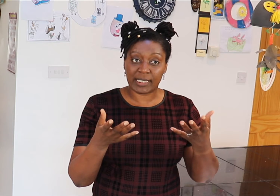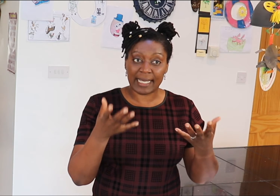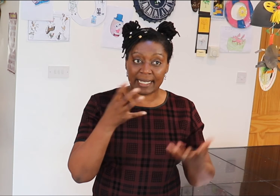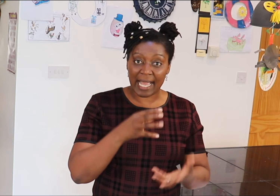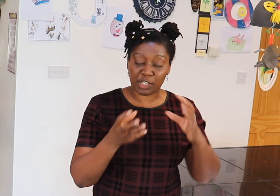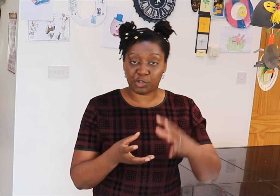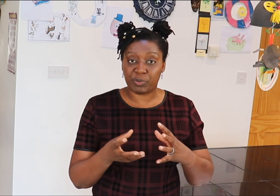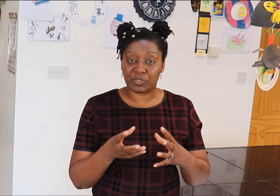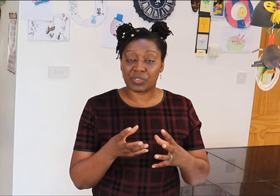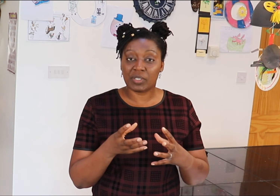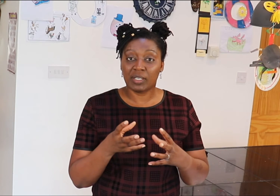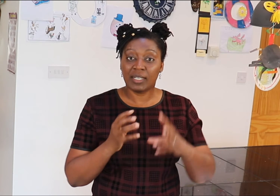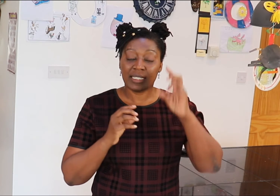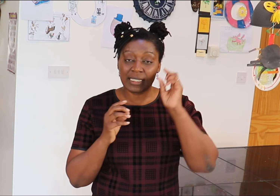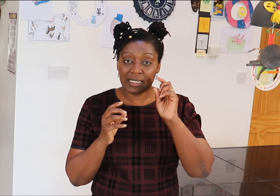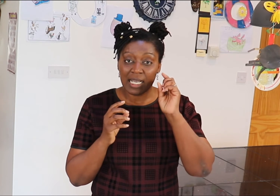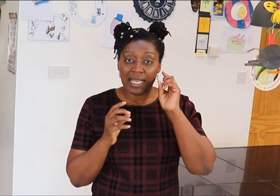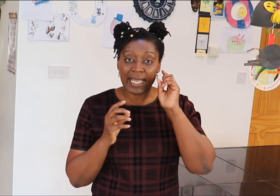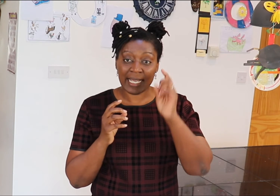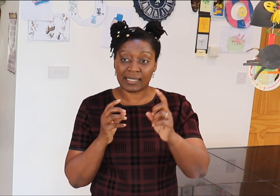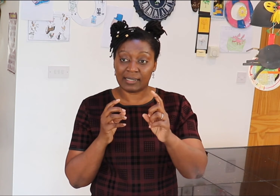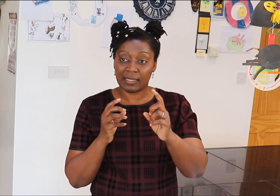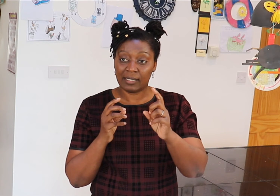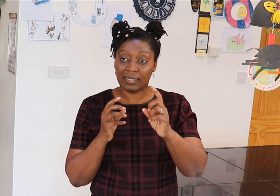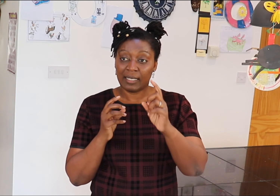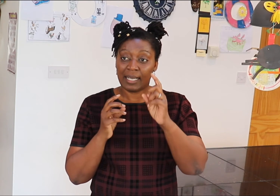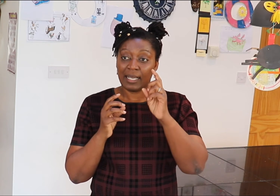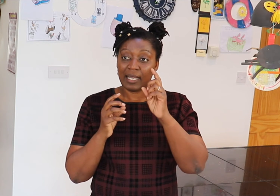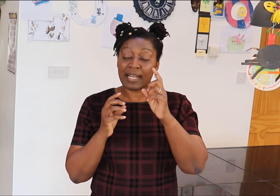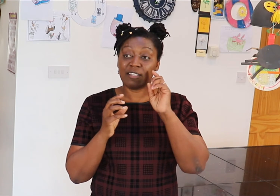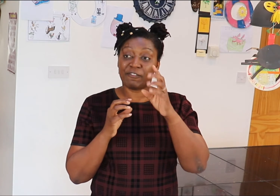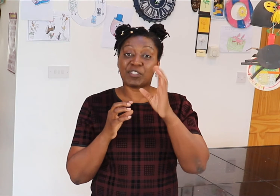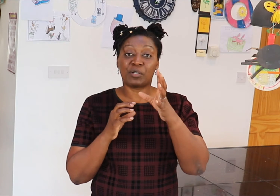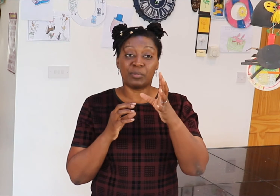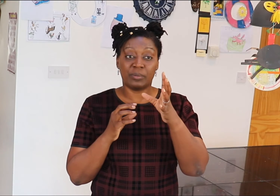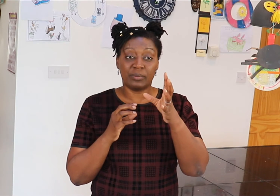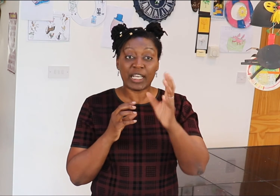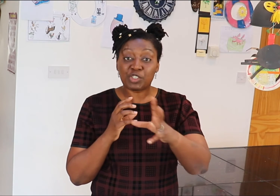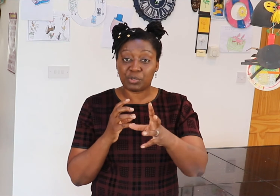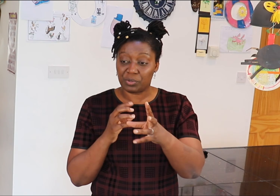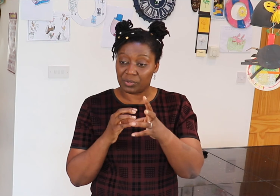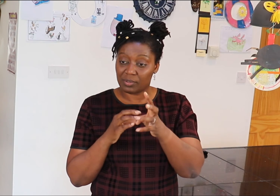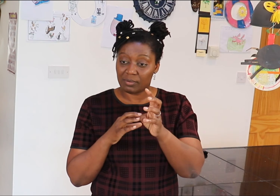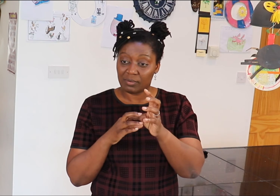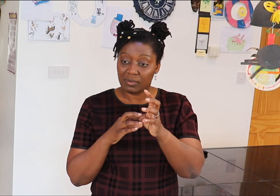deformity and attributes is any physical issues,